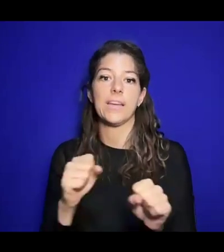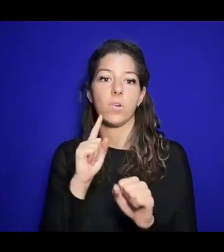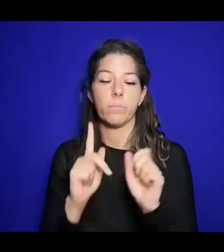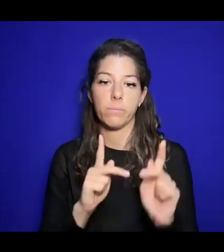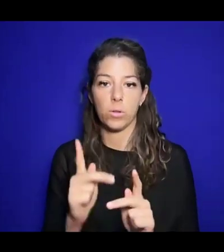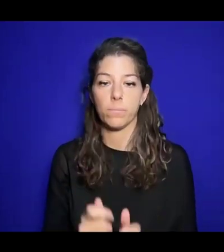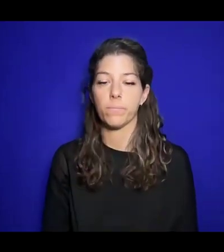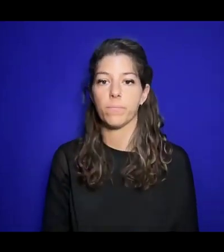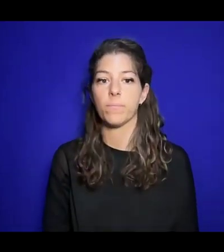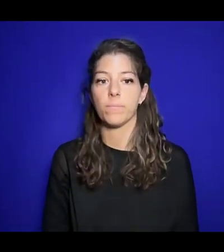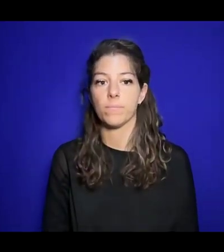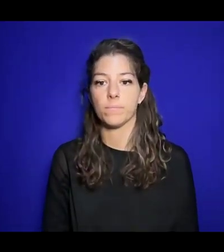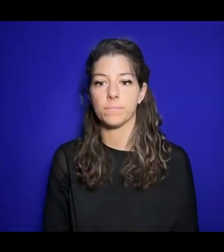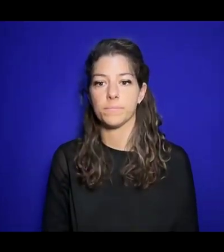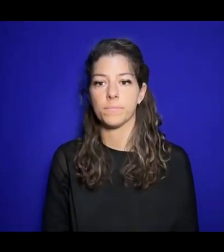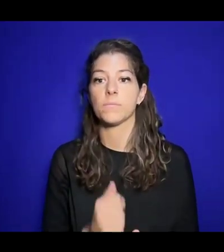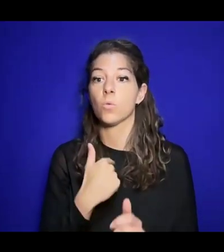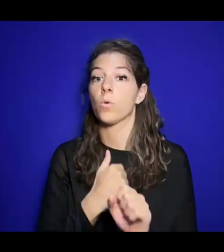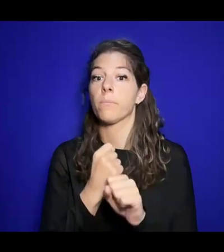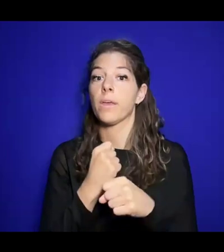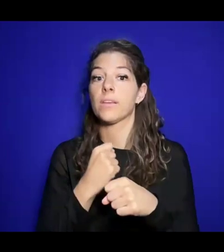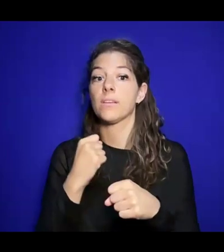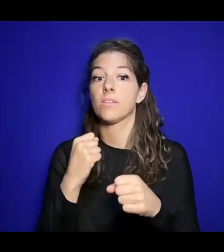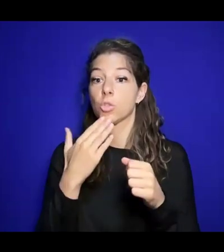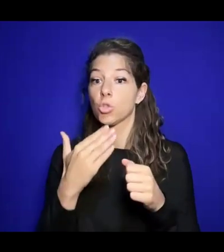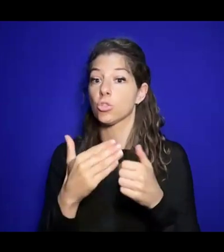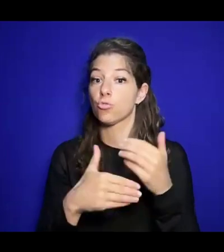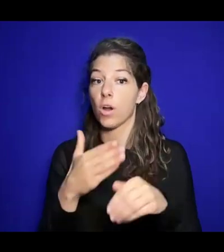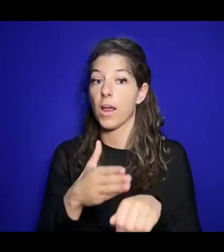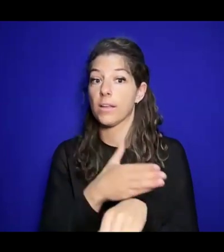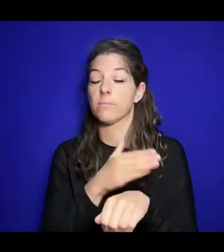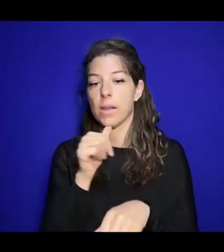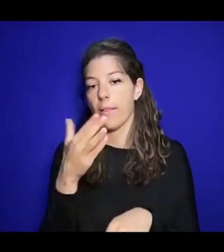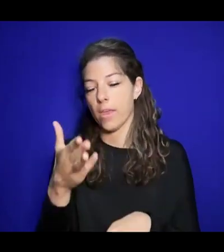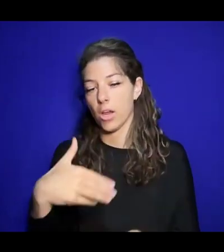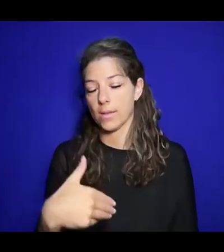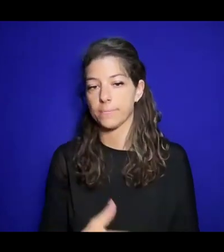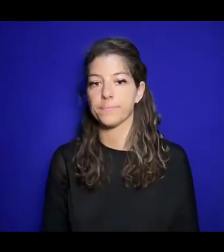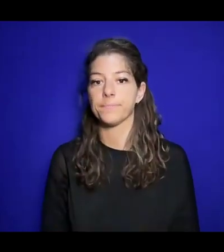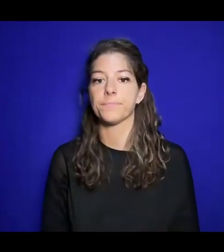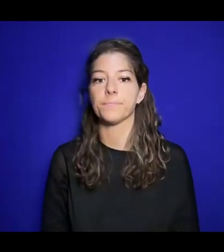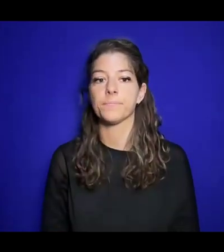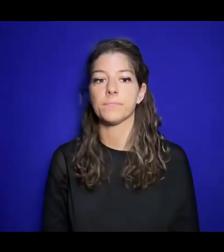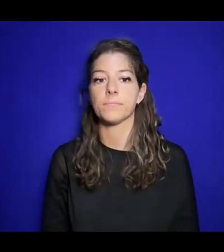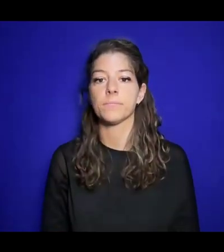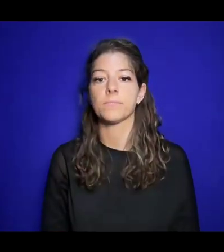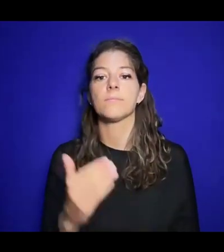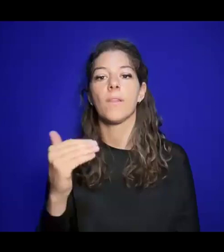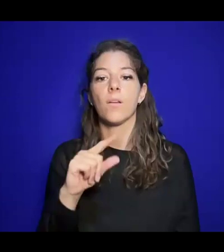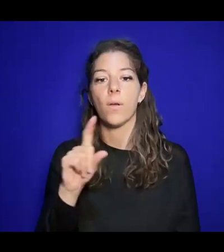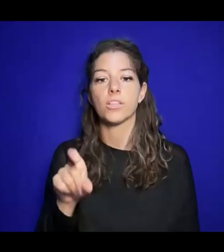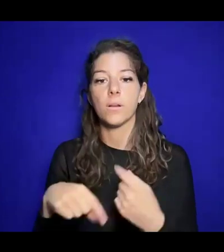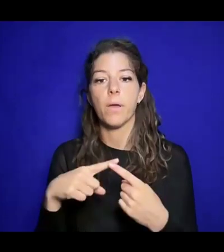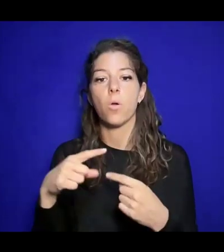people. And so we're making strides in there, but we're not there yet. The next part is about the